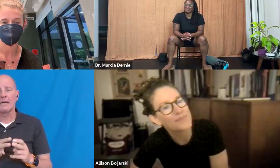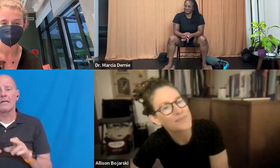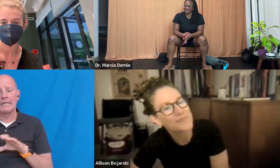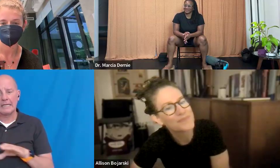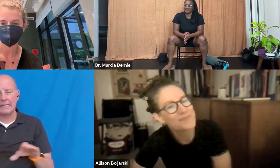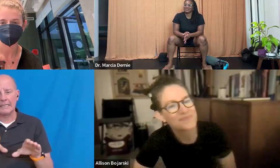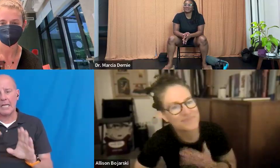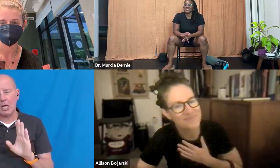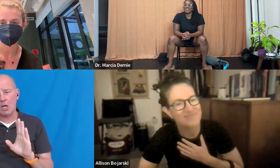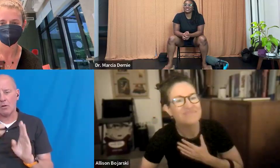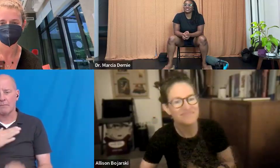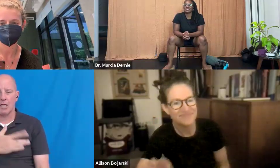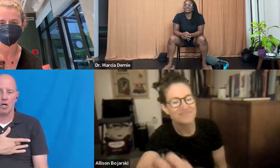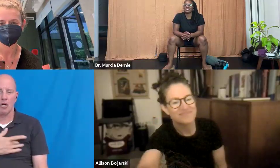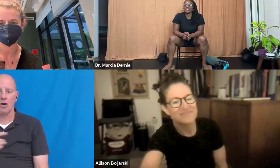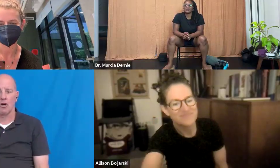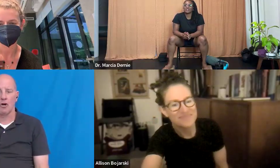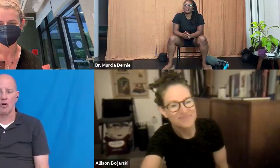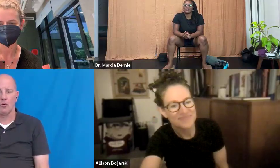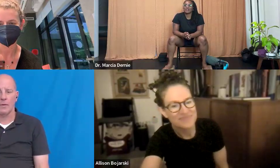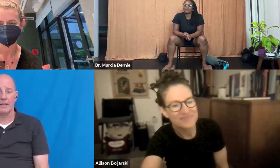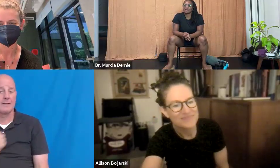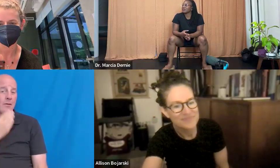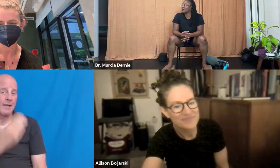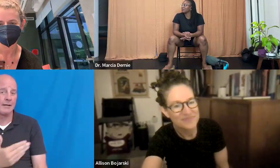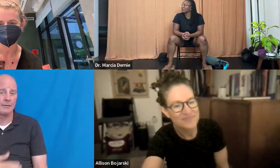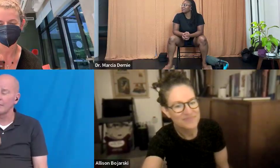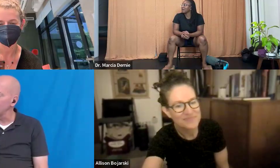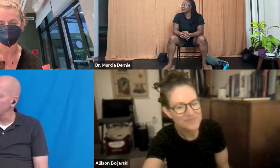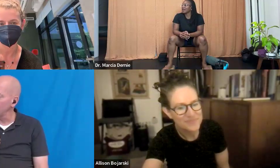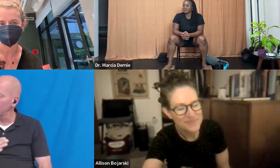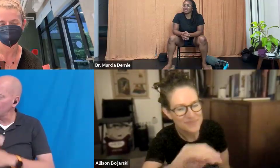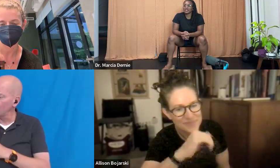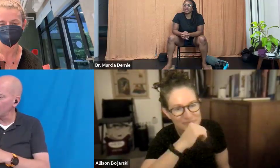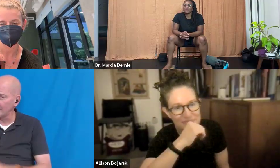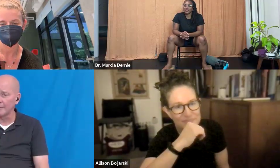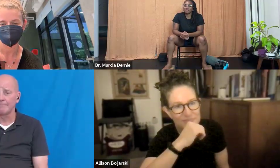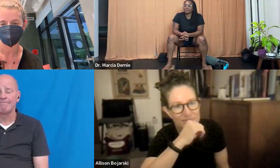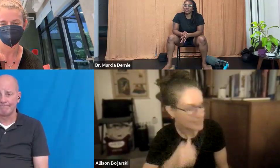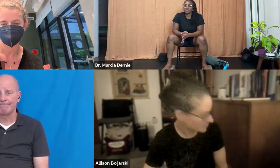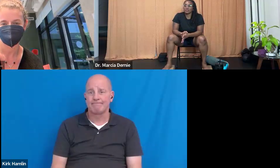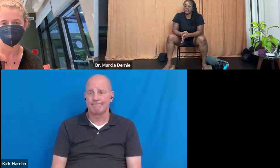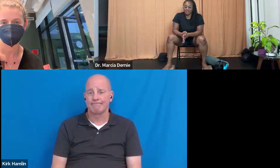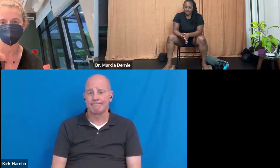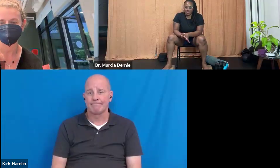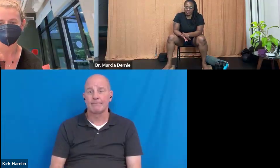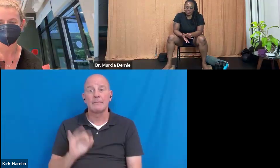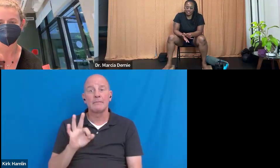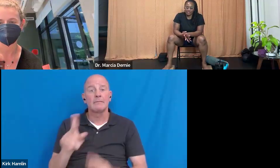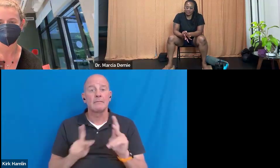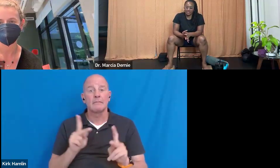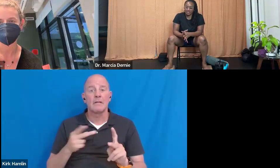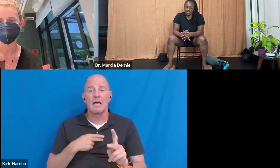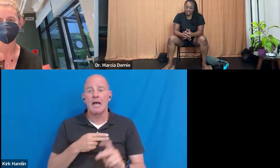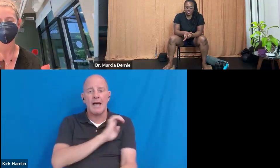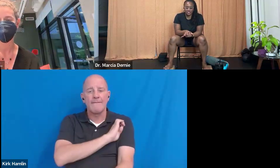Yeah. Thanks for sharing that. You're welcome. Yeah, I would say if folks are dealing with